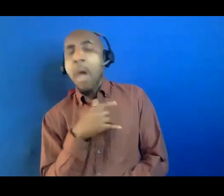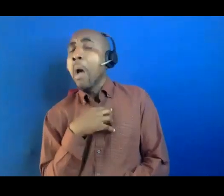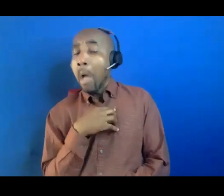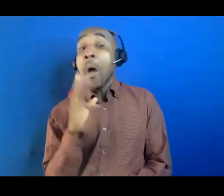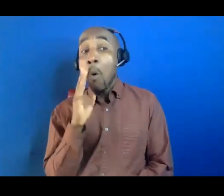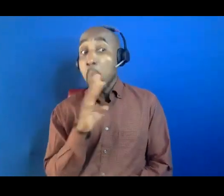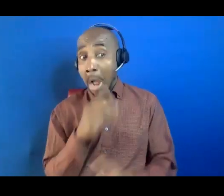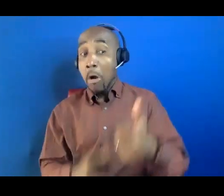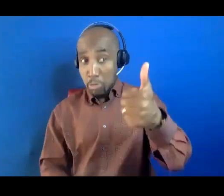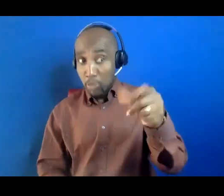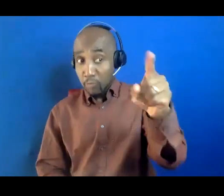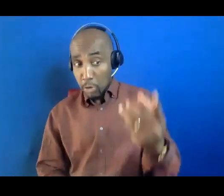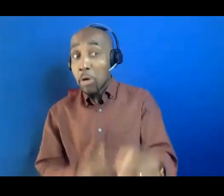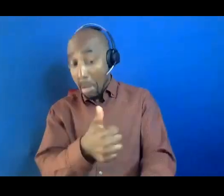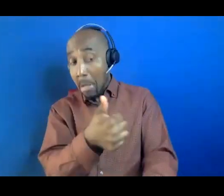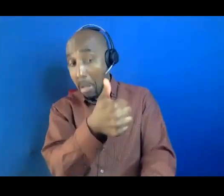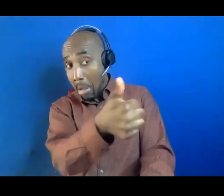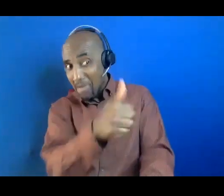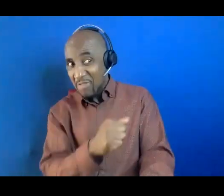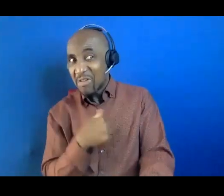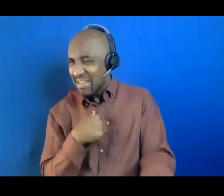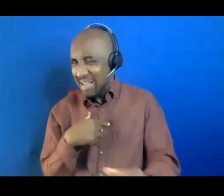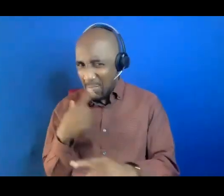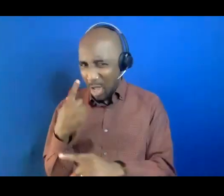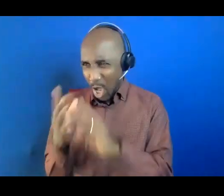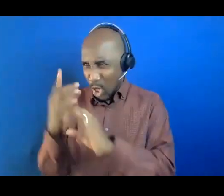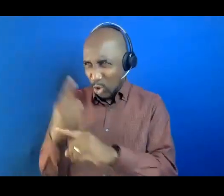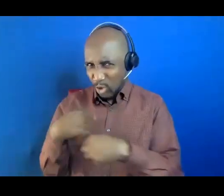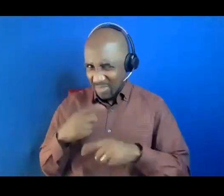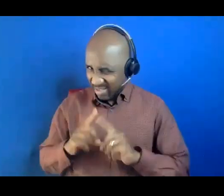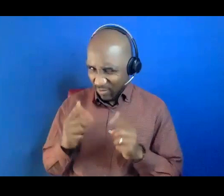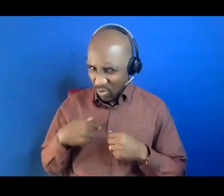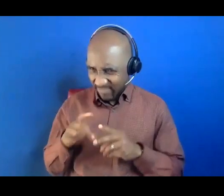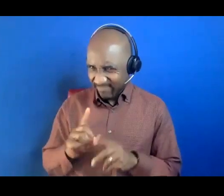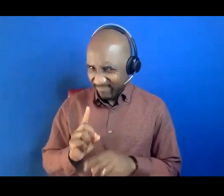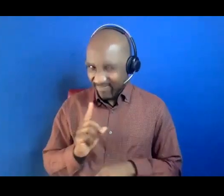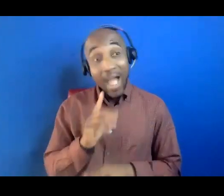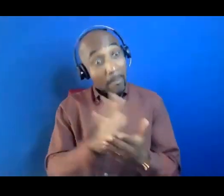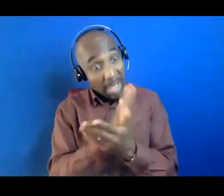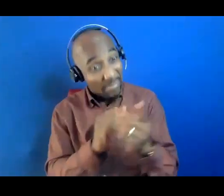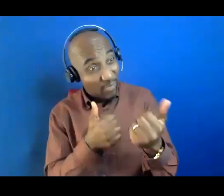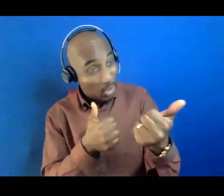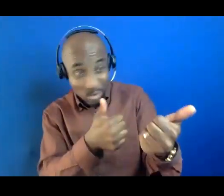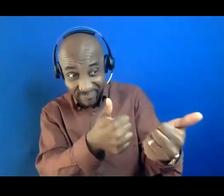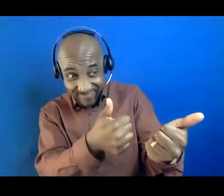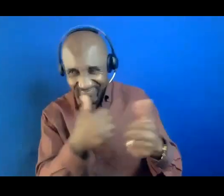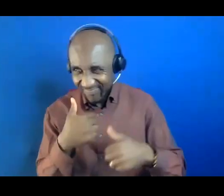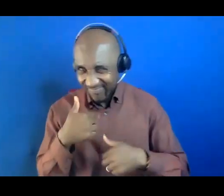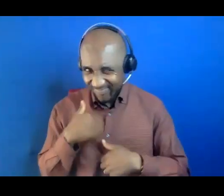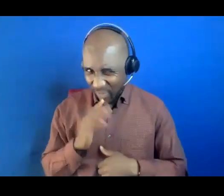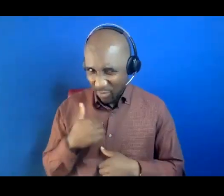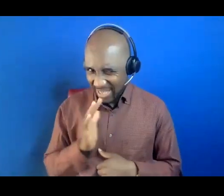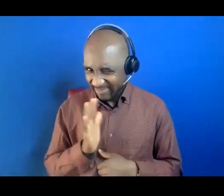that's great for you. But it's probably not the way that God speaks to me. So I'm really happy for you, but it's probably not for